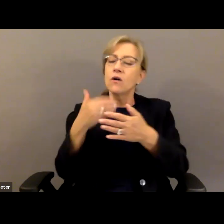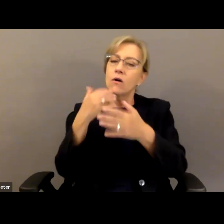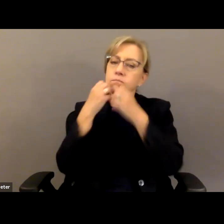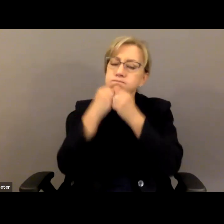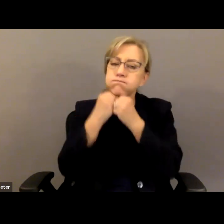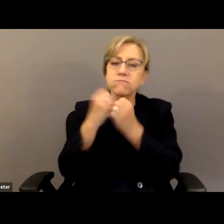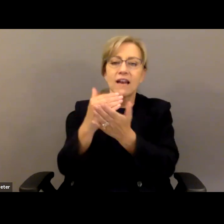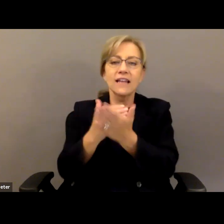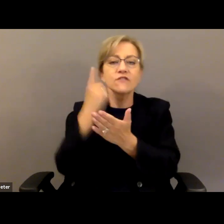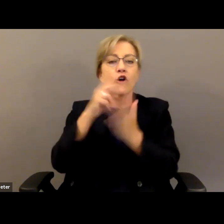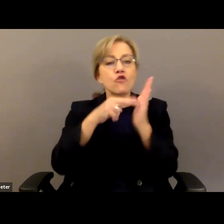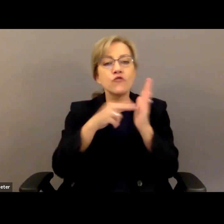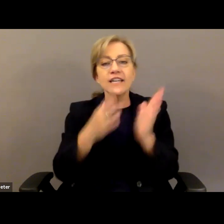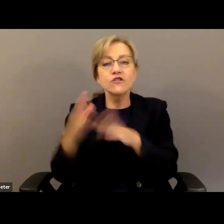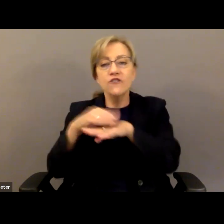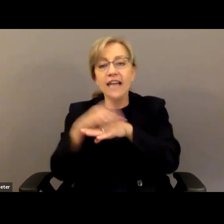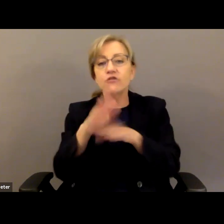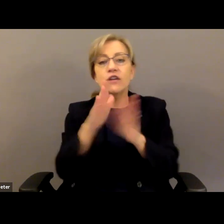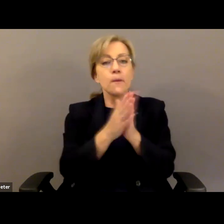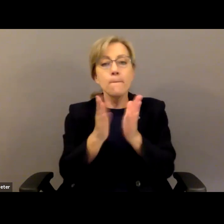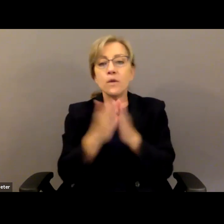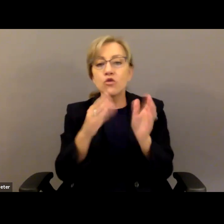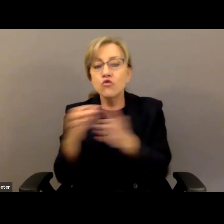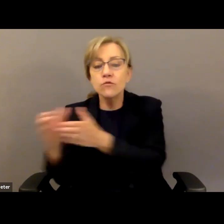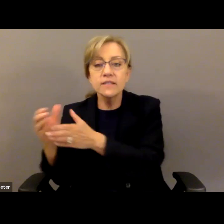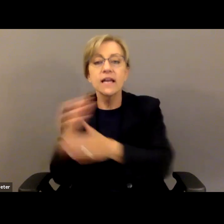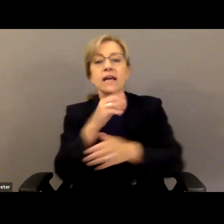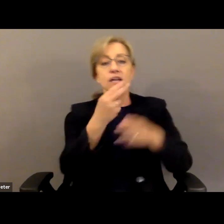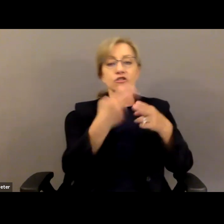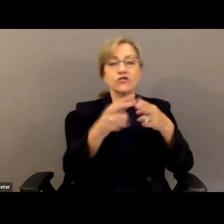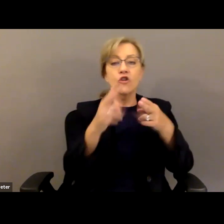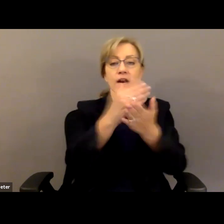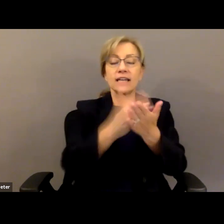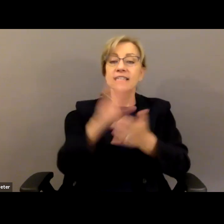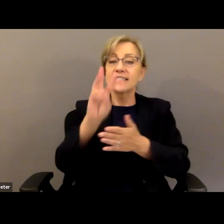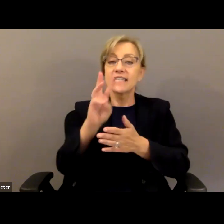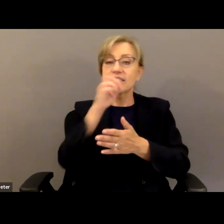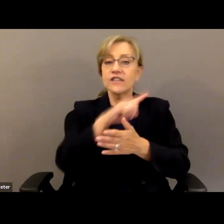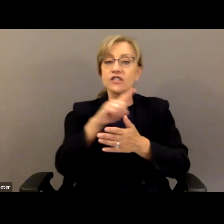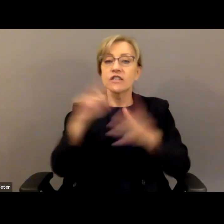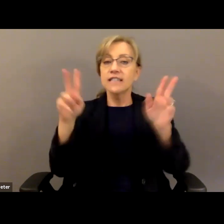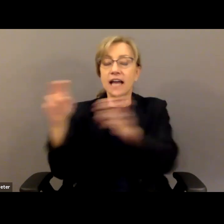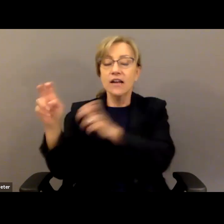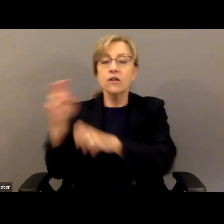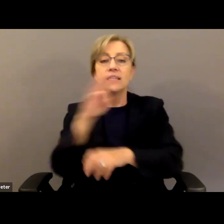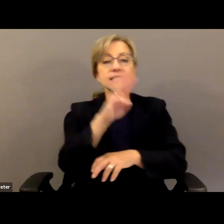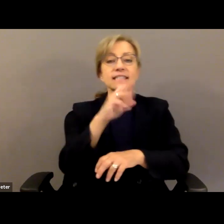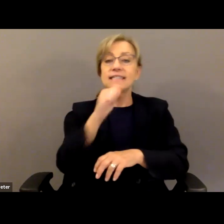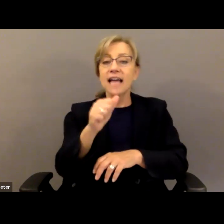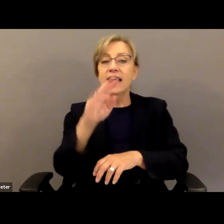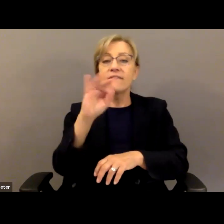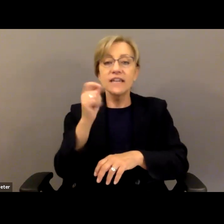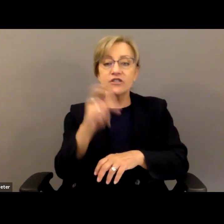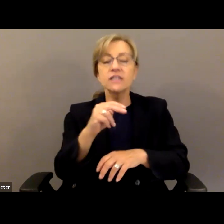groups and for library programming. The short list, 6 fiction titles and 6 nonfiction titles, follows,